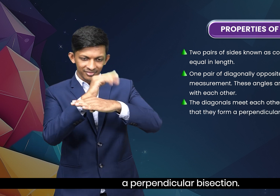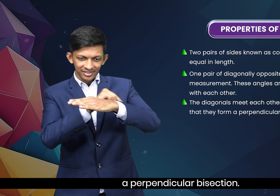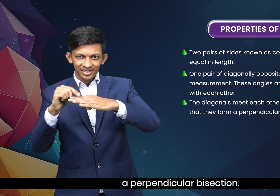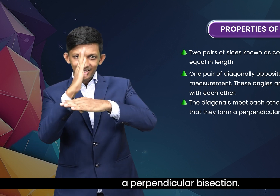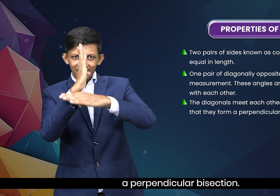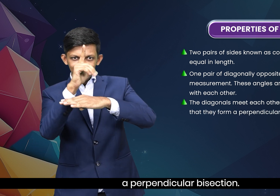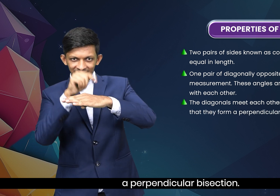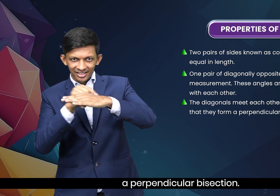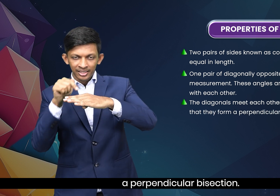bisection.